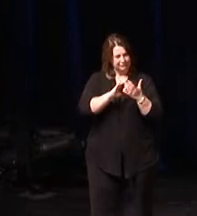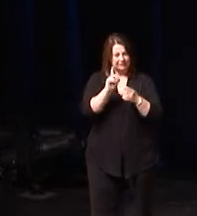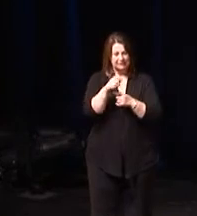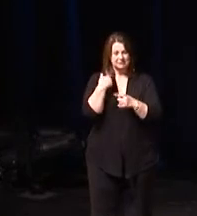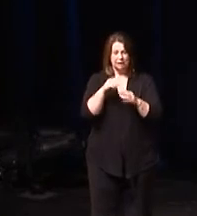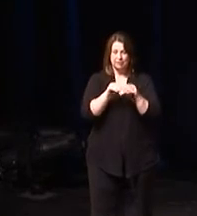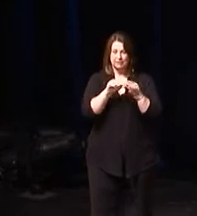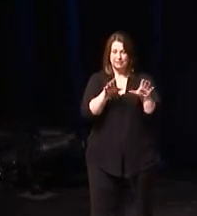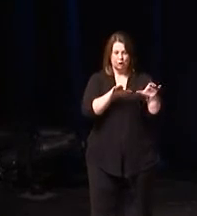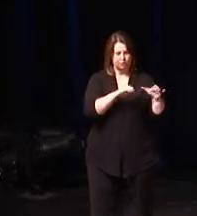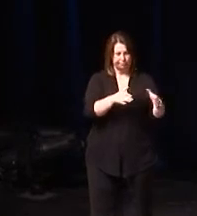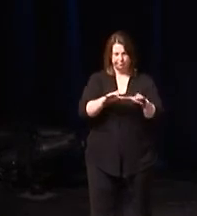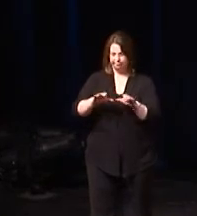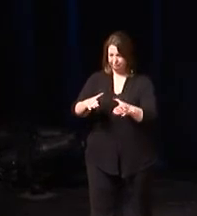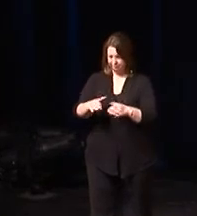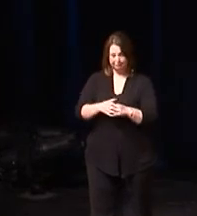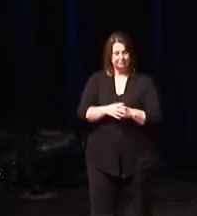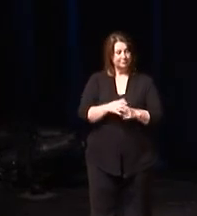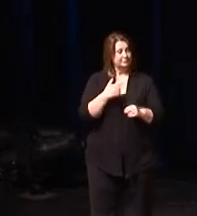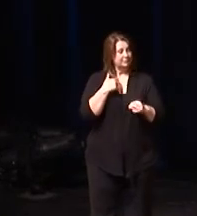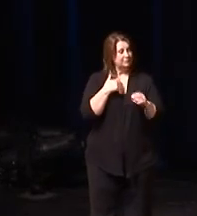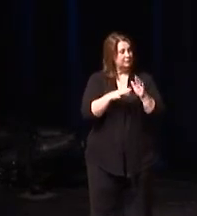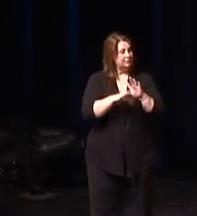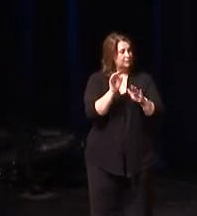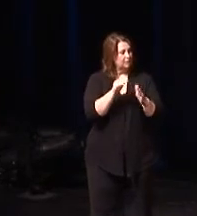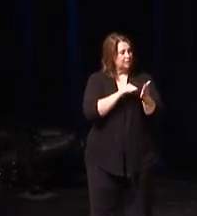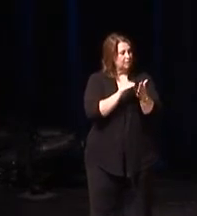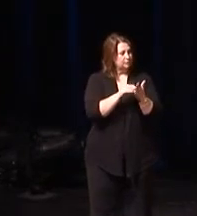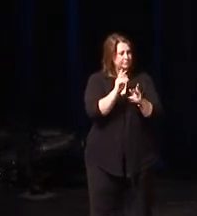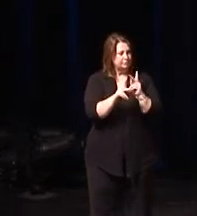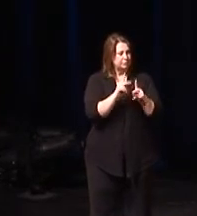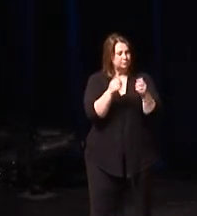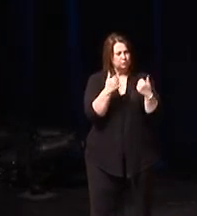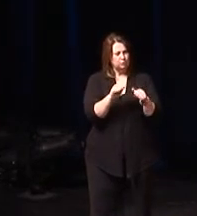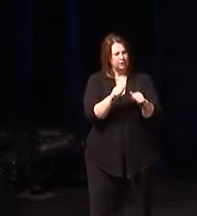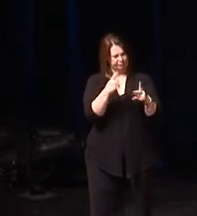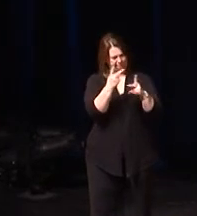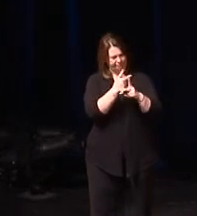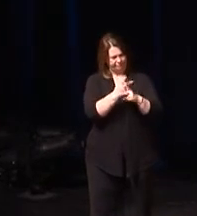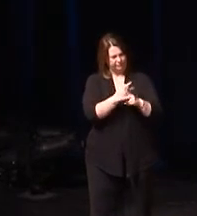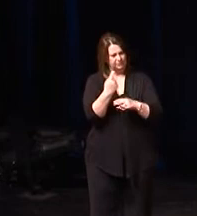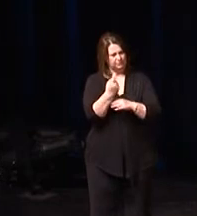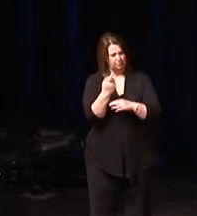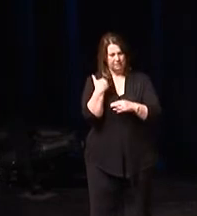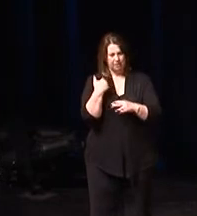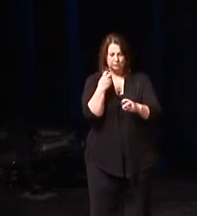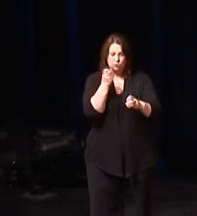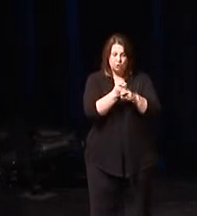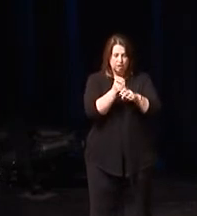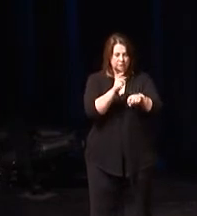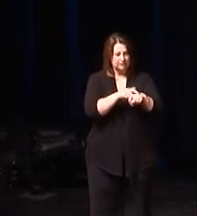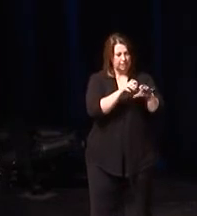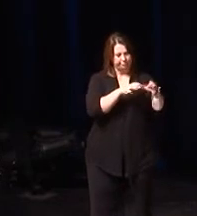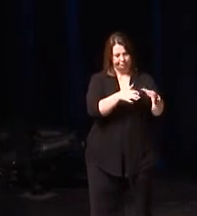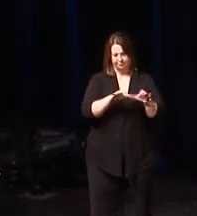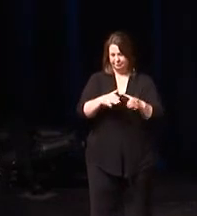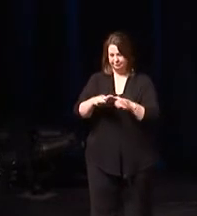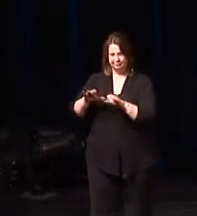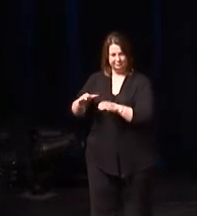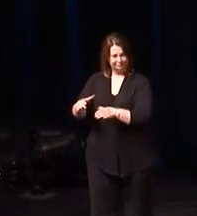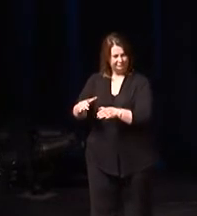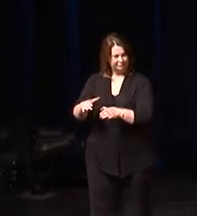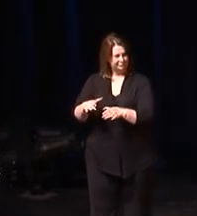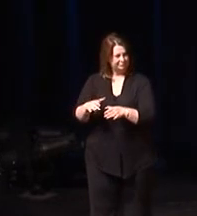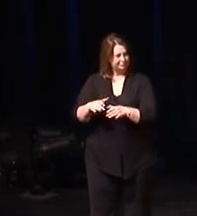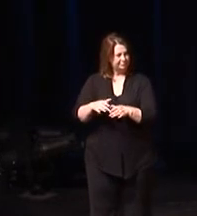clear categories. But I find that a lot of people, when they're trying to troubleshoot something, have a hard time categorizing, like